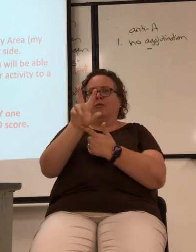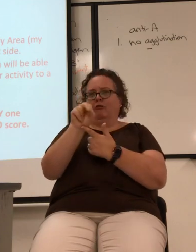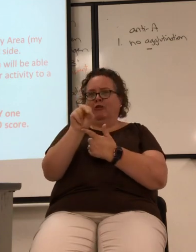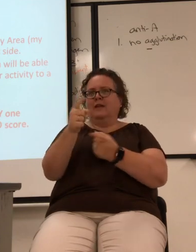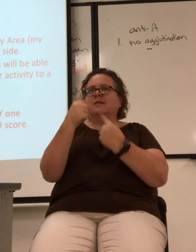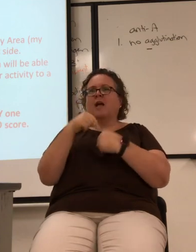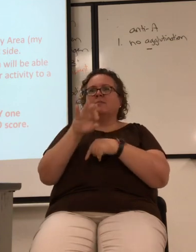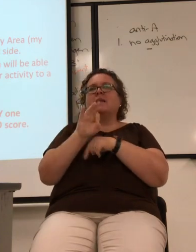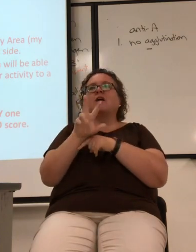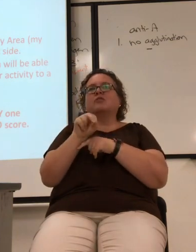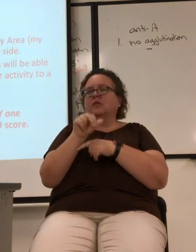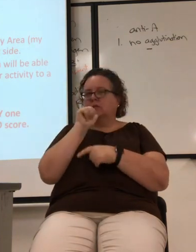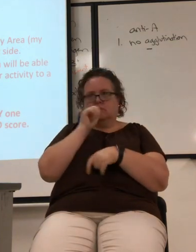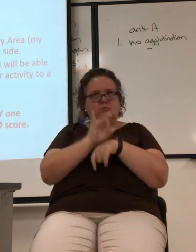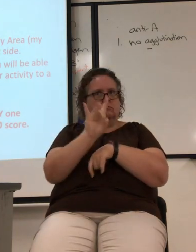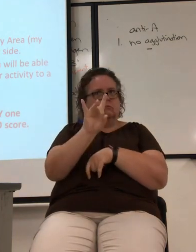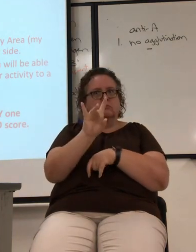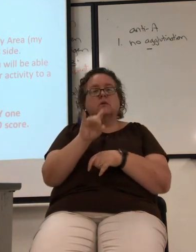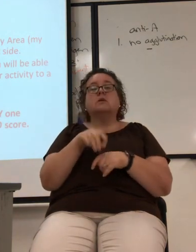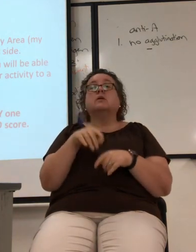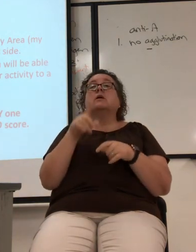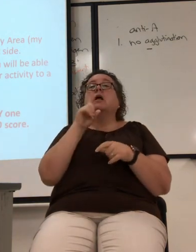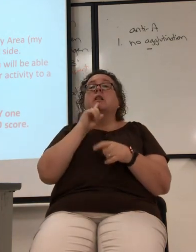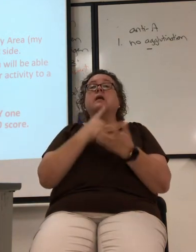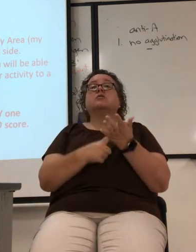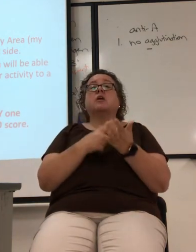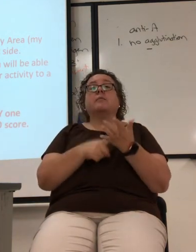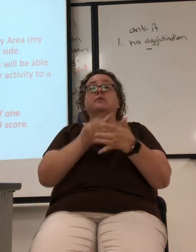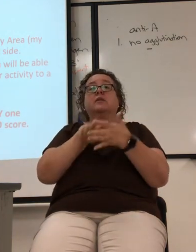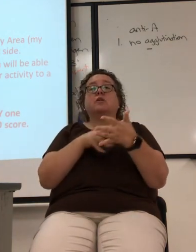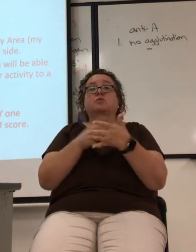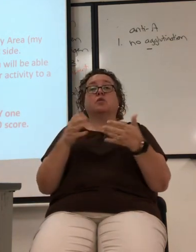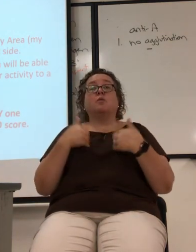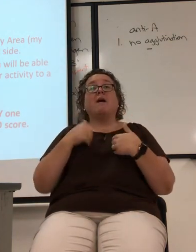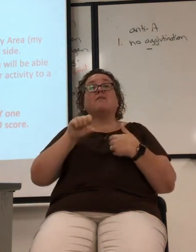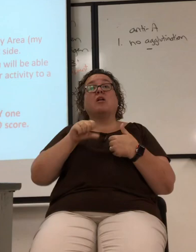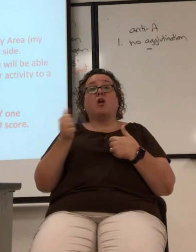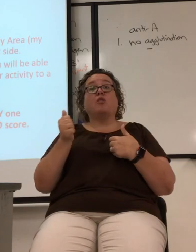thing I want to announce is, let's talk about schedule, because you got another lecture